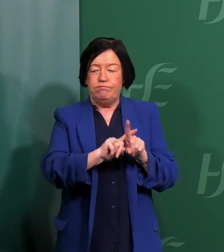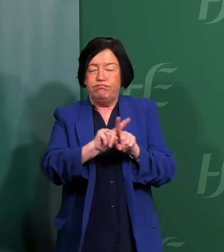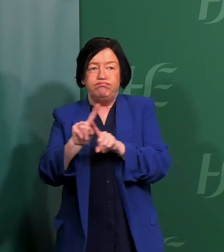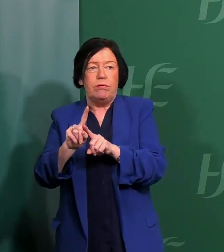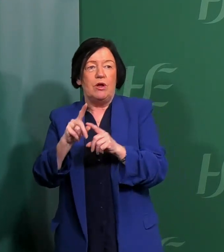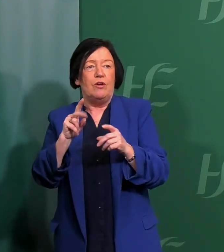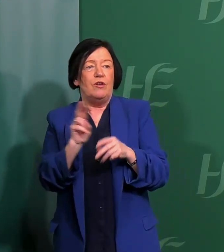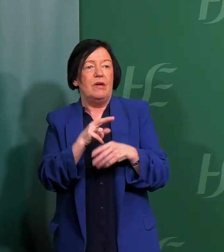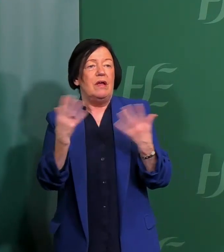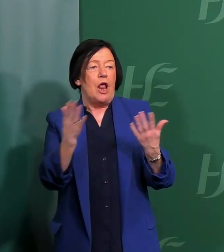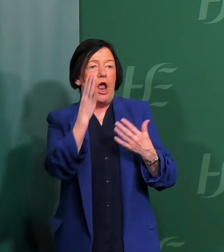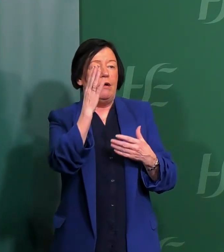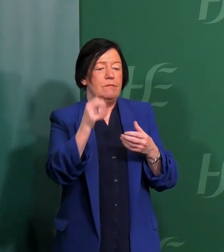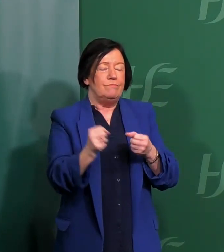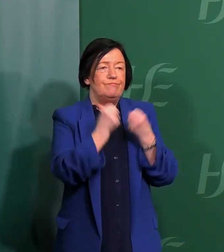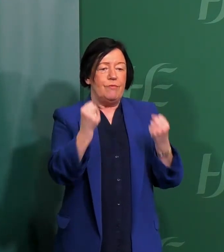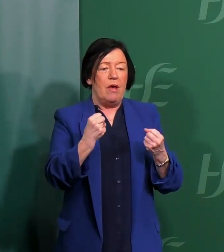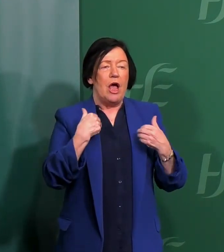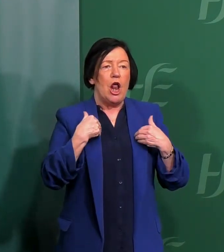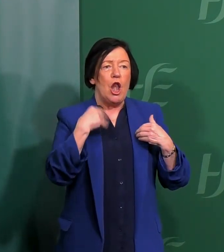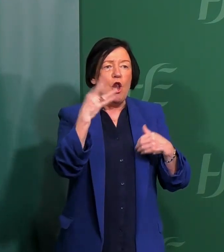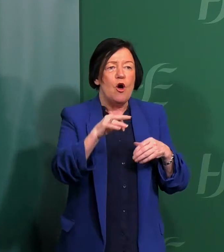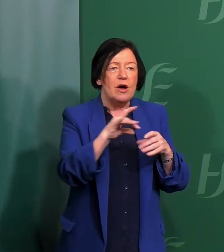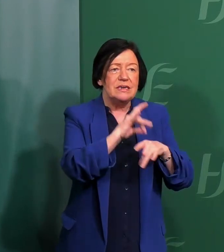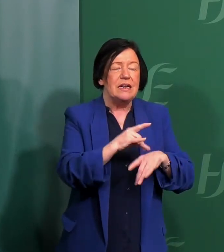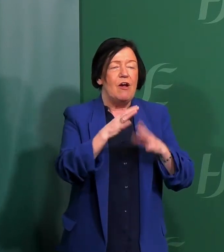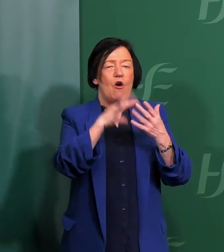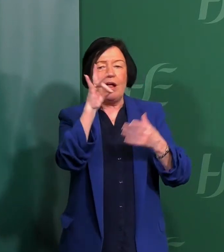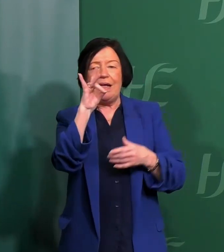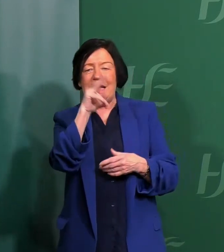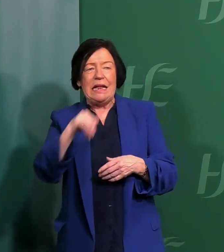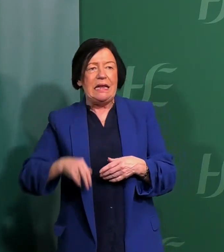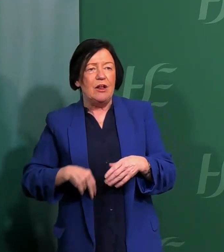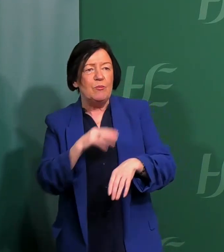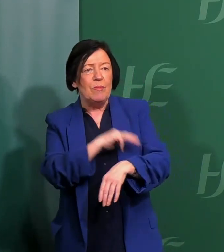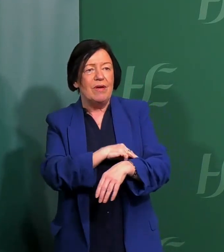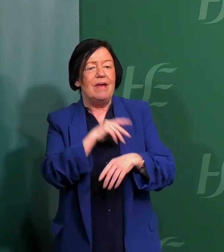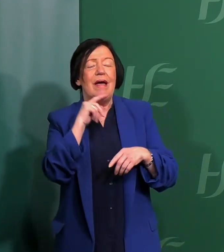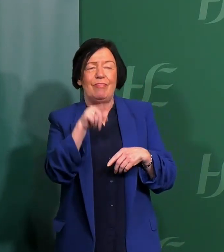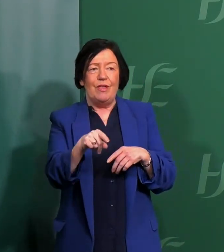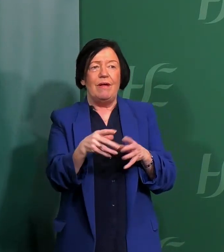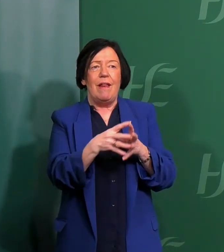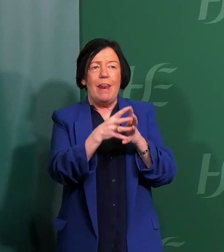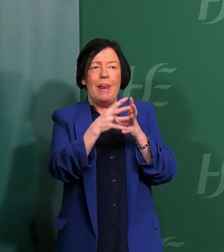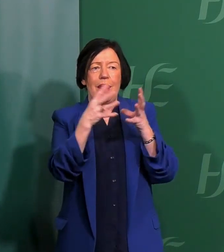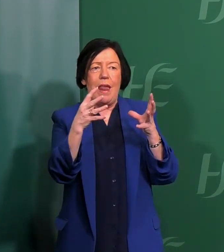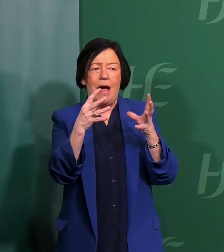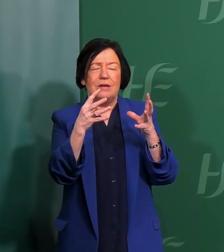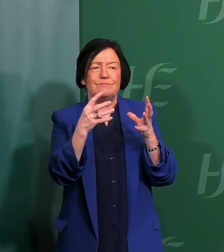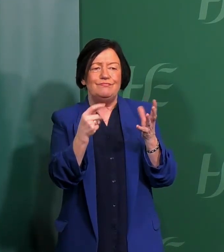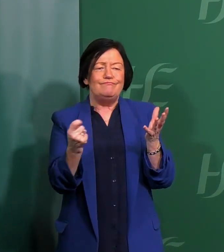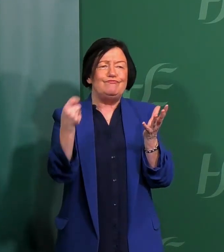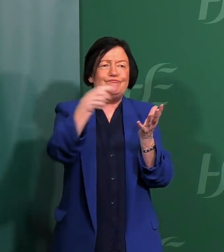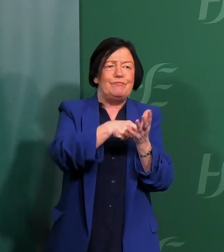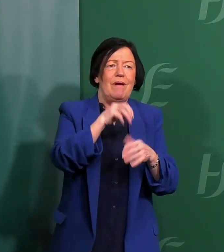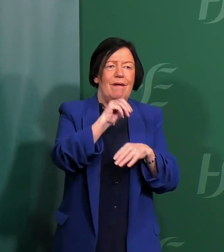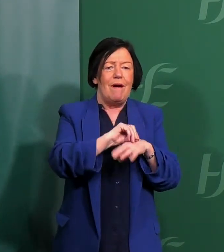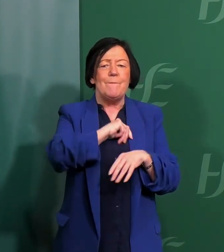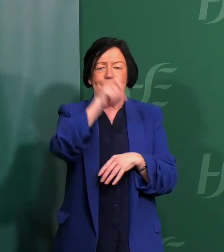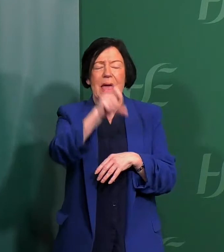as chronic lung disease or heart disease or kidney disease. And unfortunately, they're a large burden of patients in